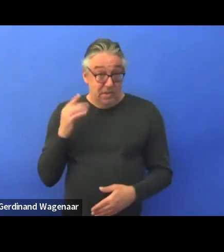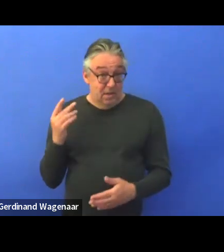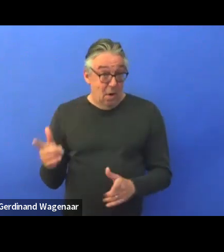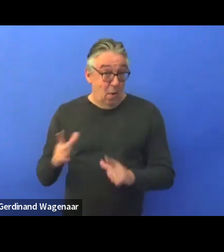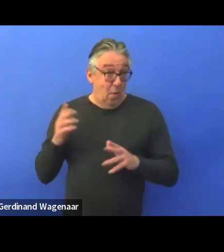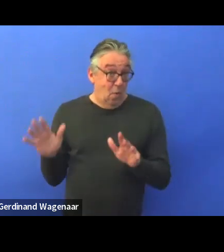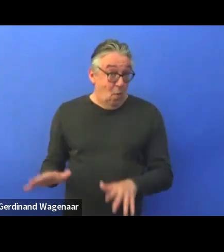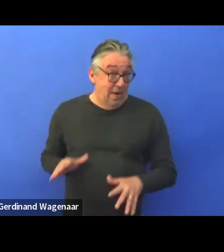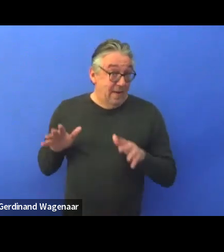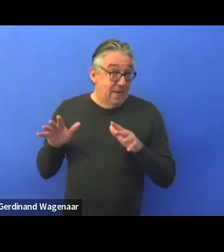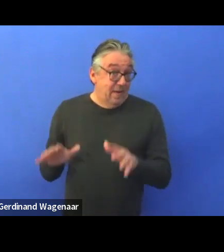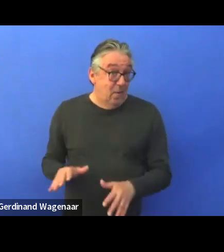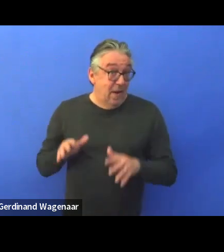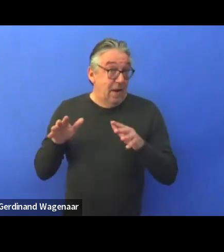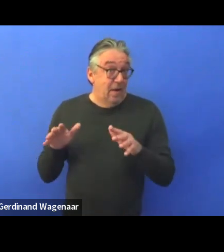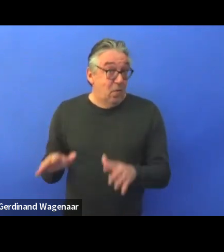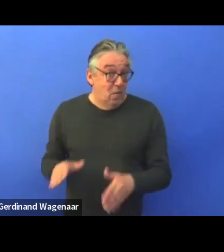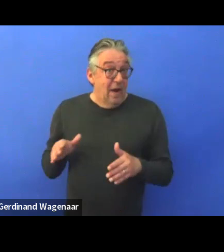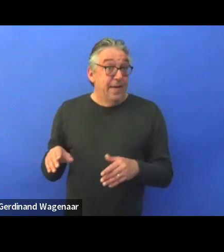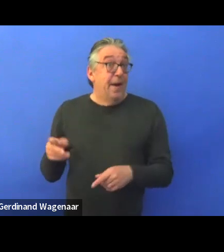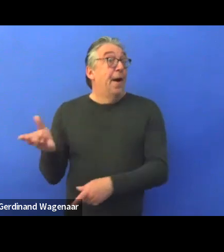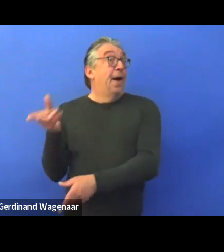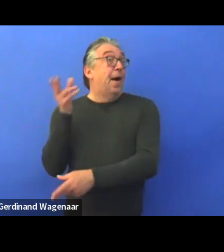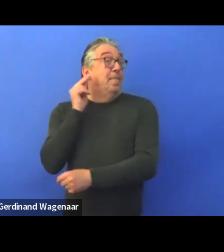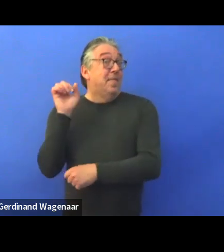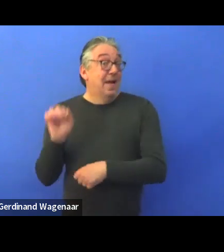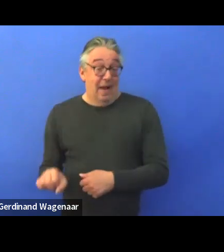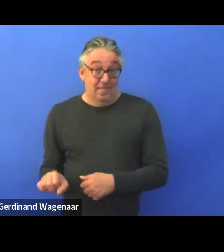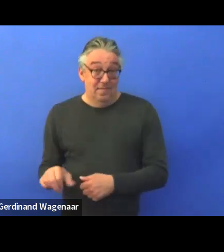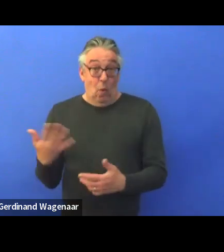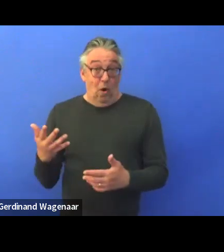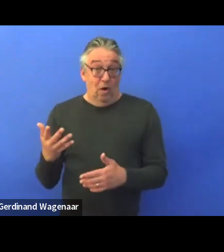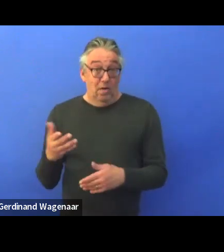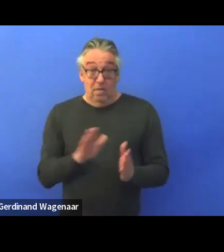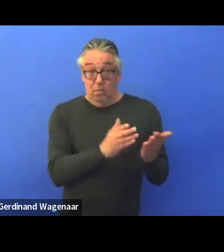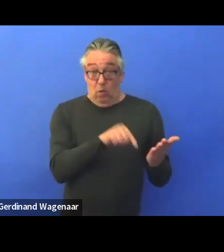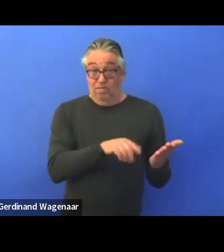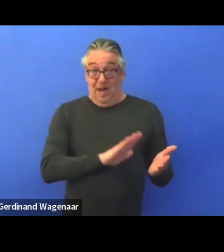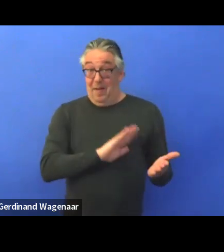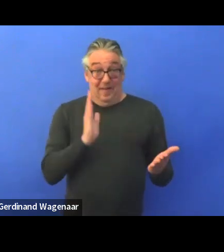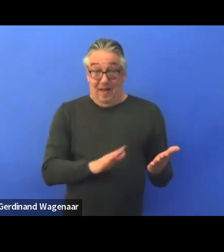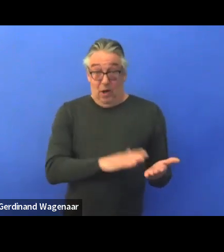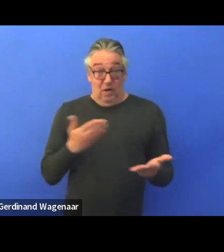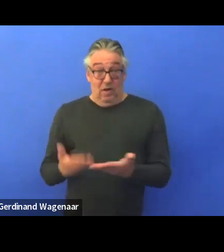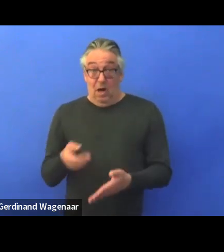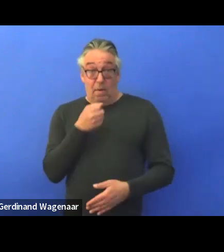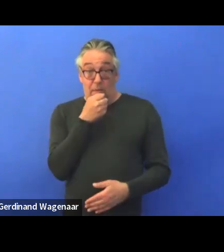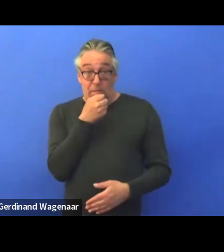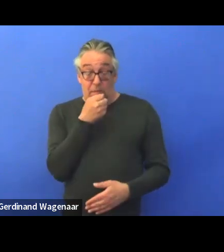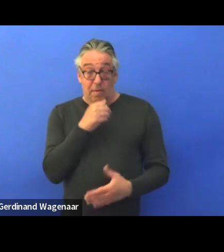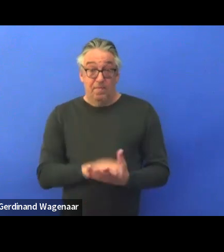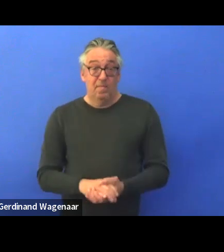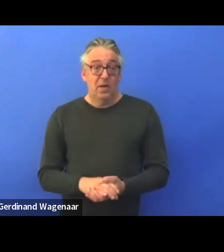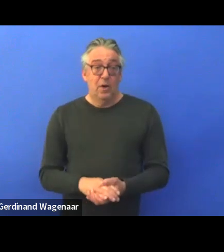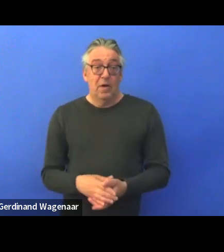another lady, and she's reading a book on an iPad. She's visually impaired, and the book she's reading